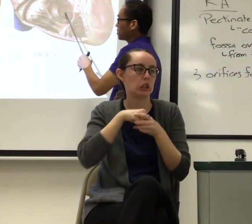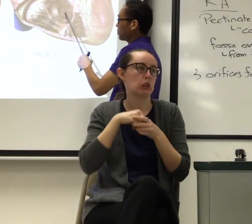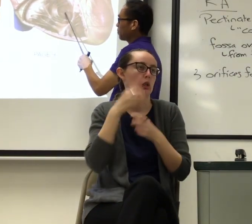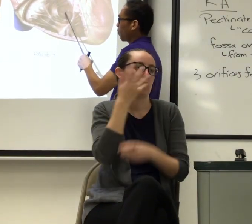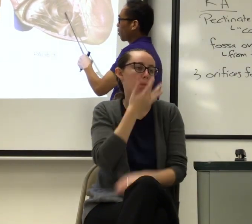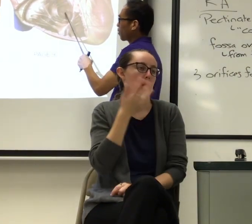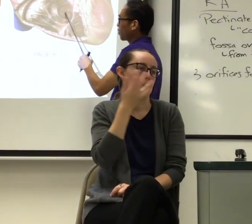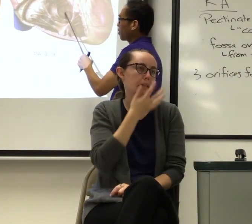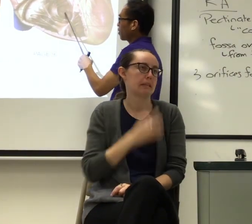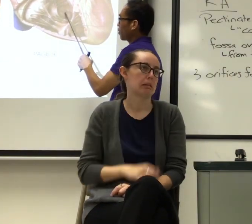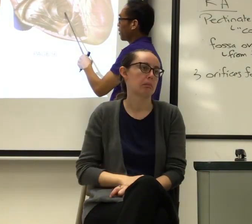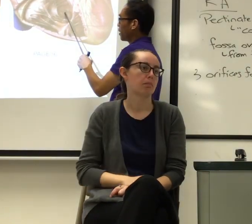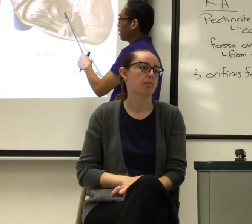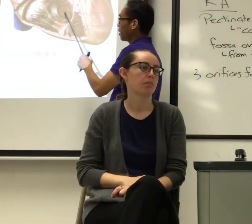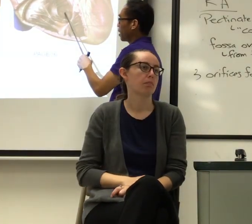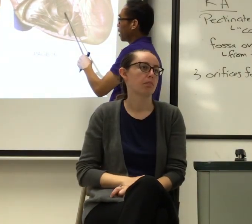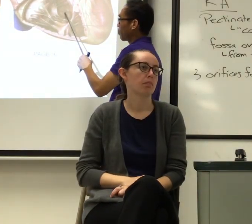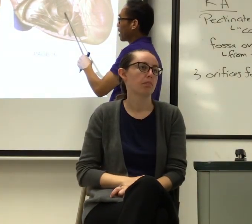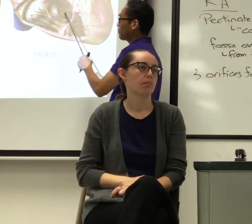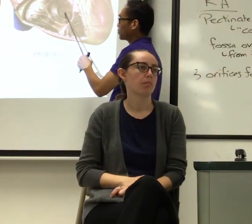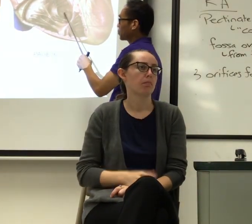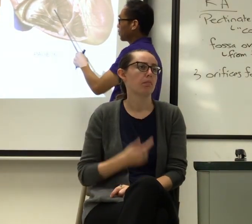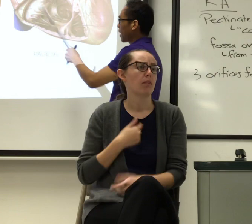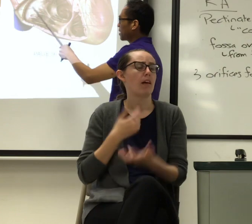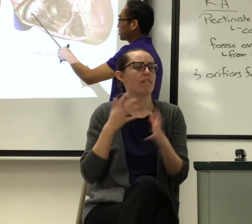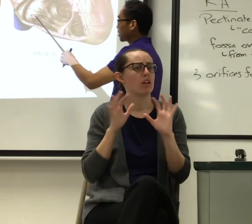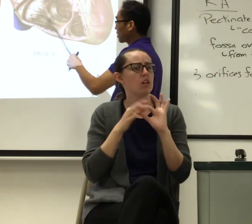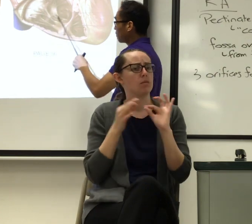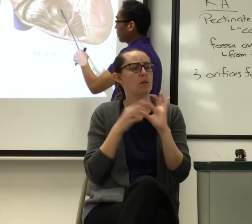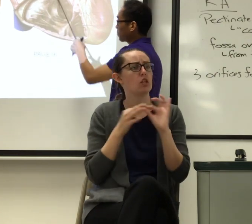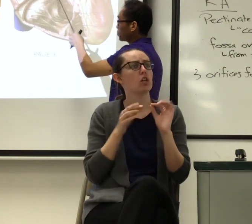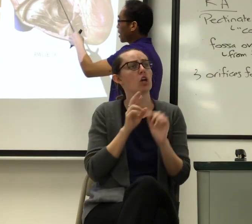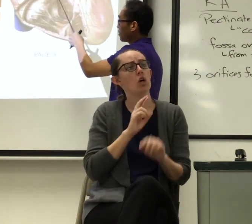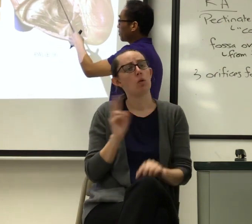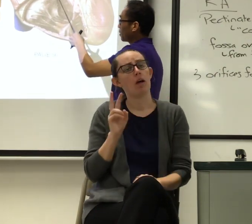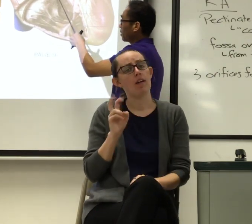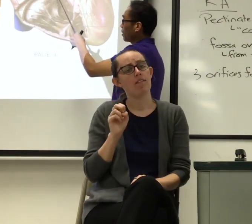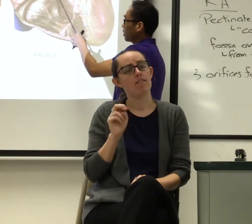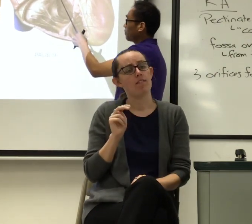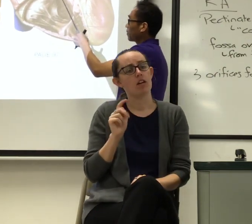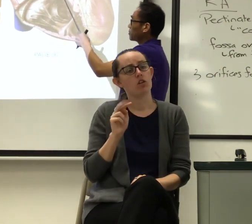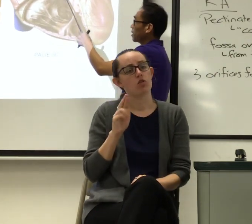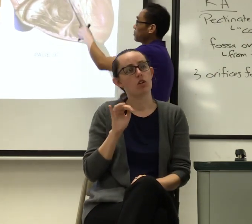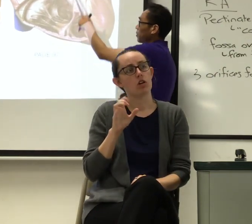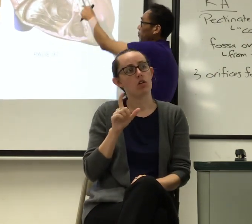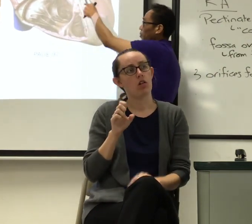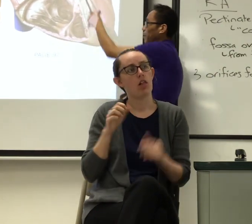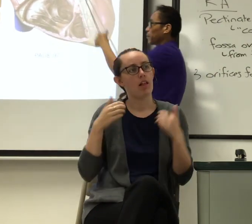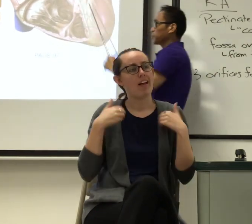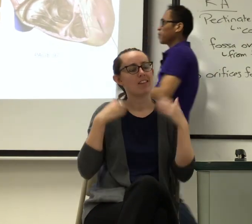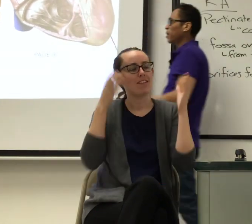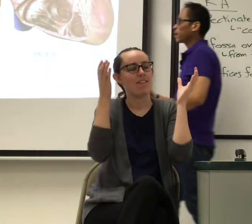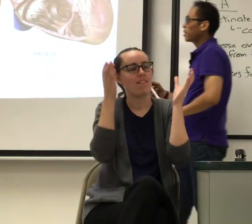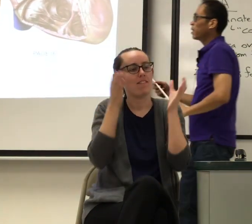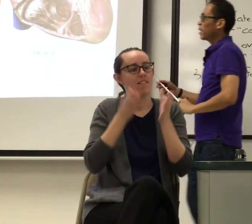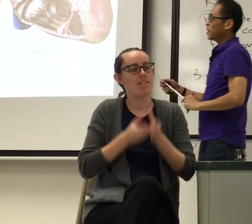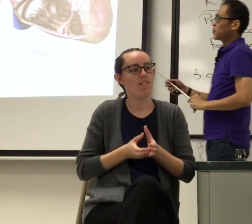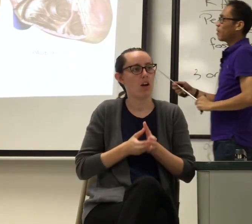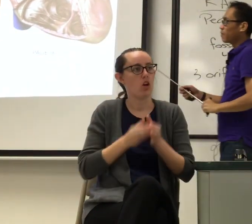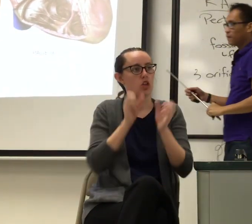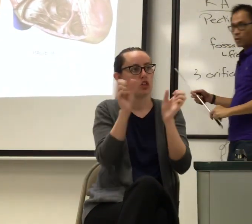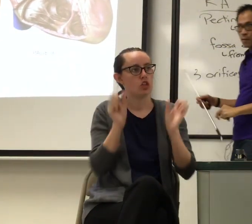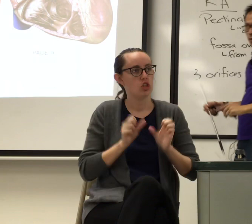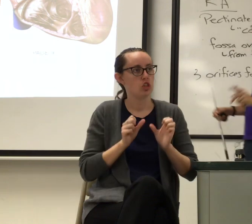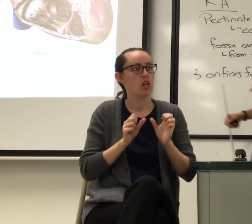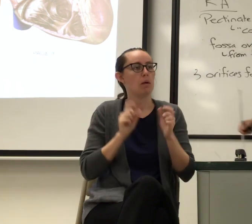I mentioned this before. The right ventricle has this kind of funnel shape. It funnels up to the pulmonary trunk. And